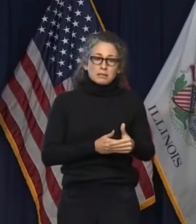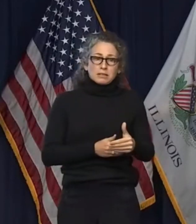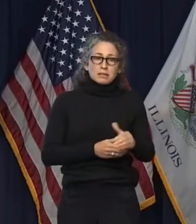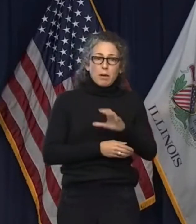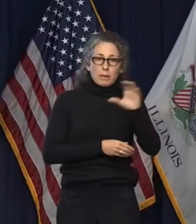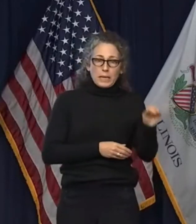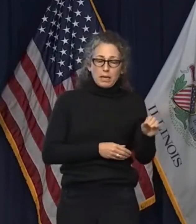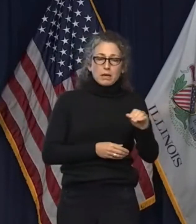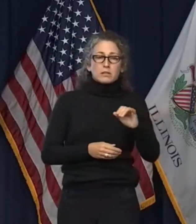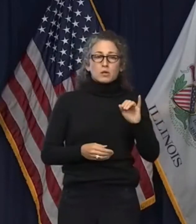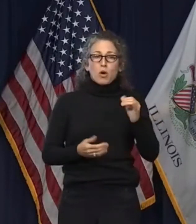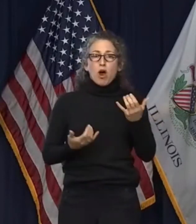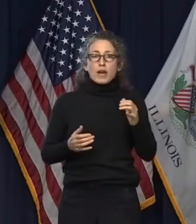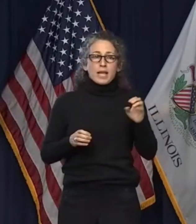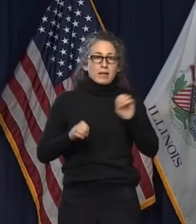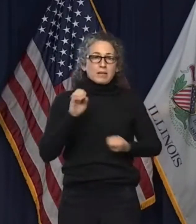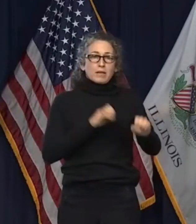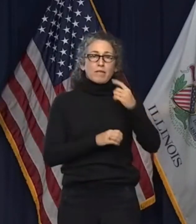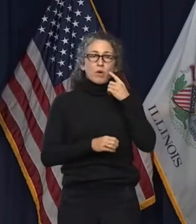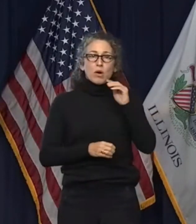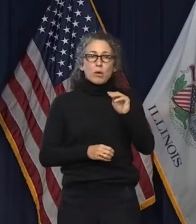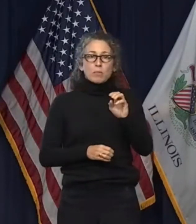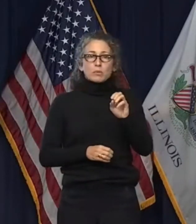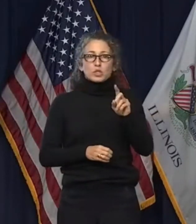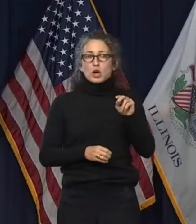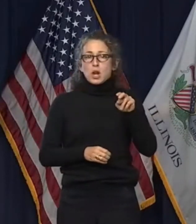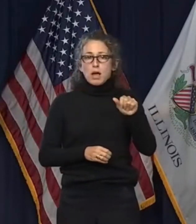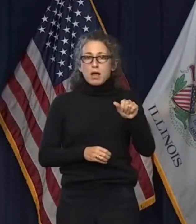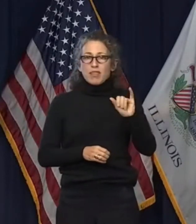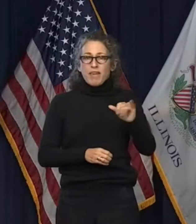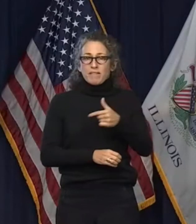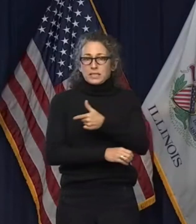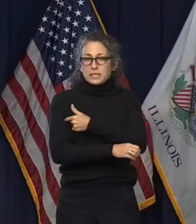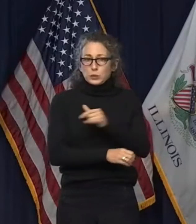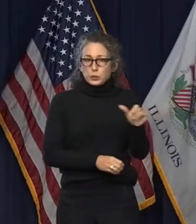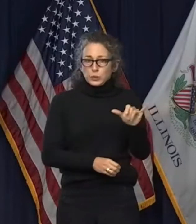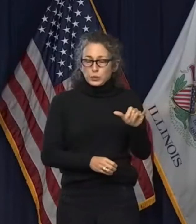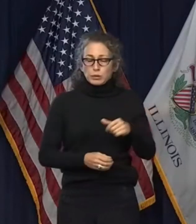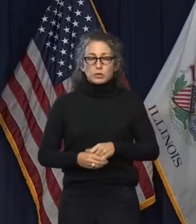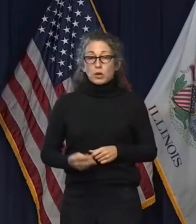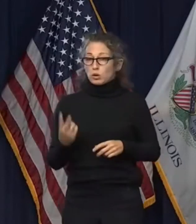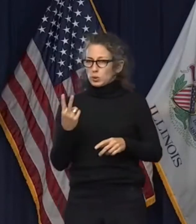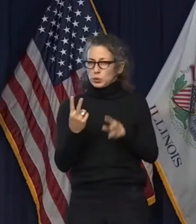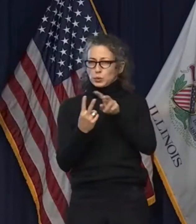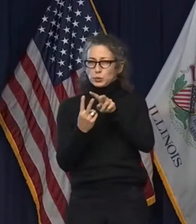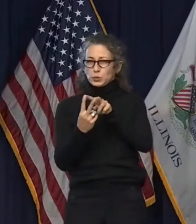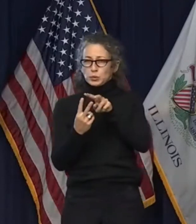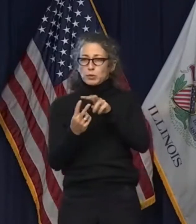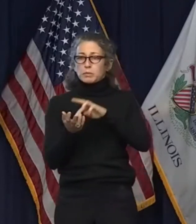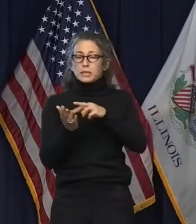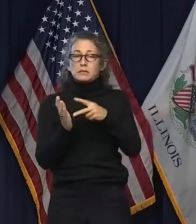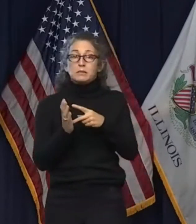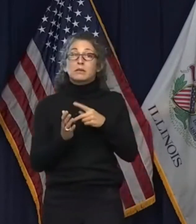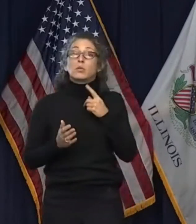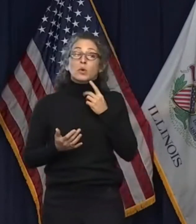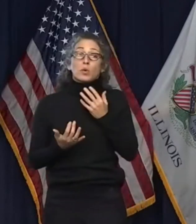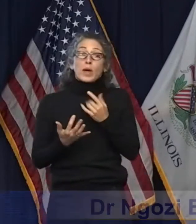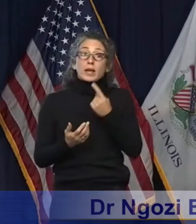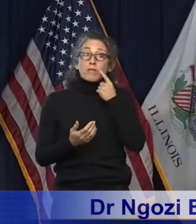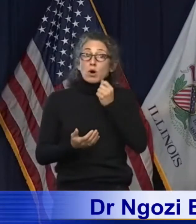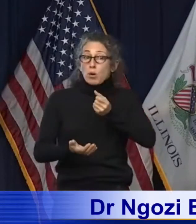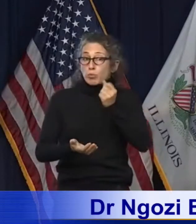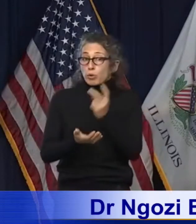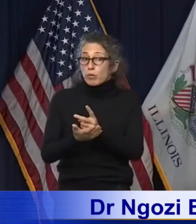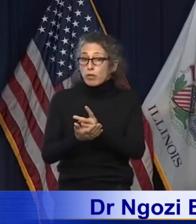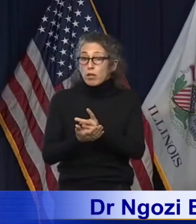evaluating for the Moderna vaccine. So it's hard, we have numbers, but we're waiting to see approvals and